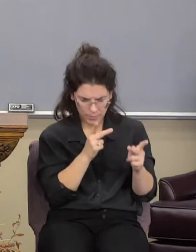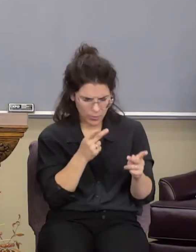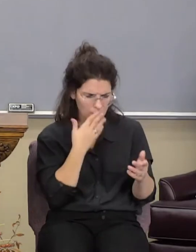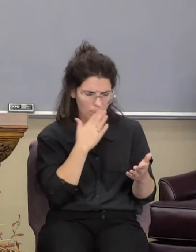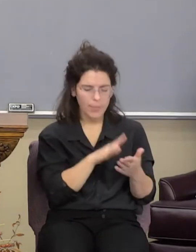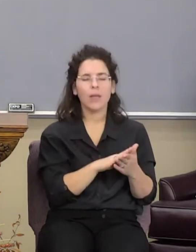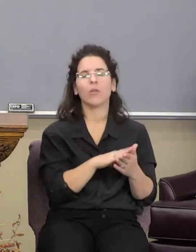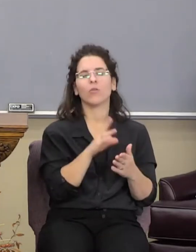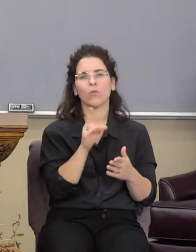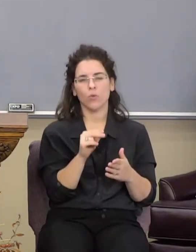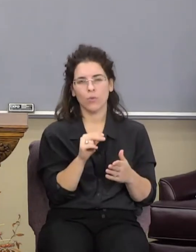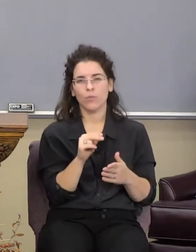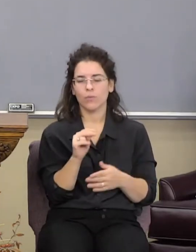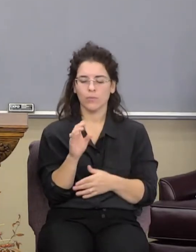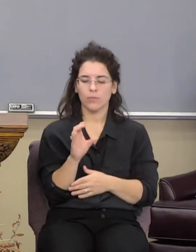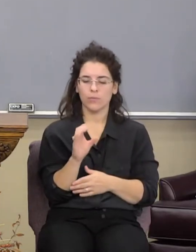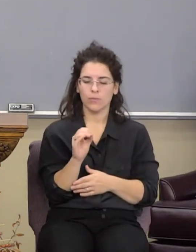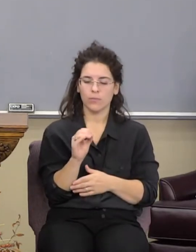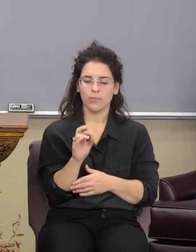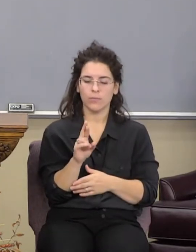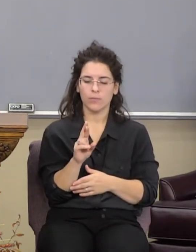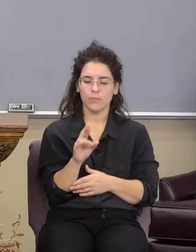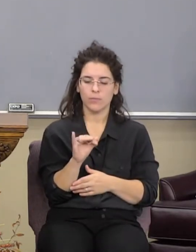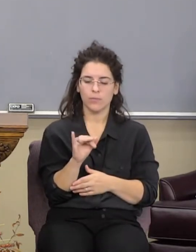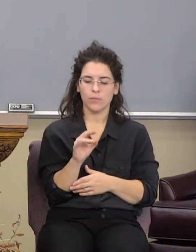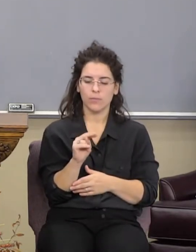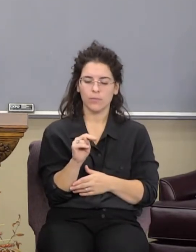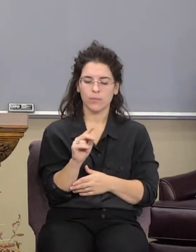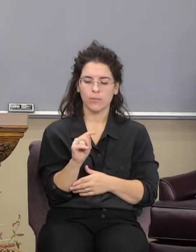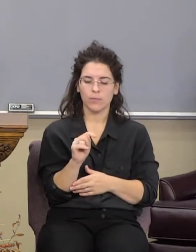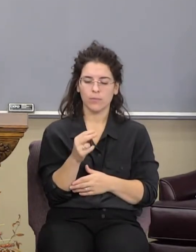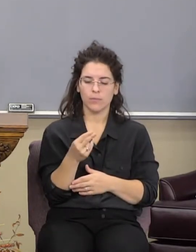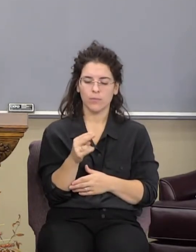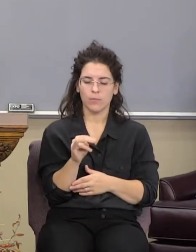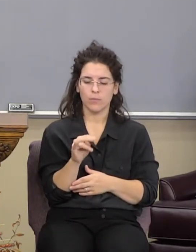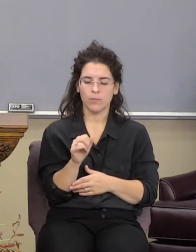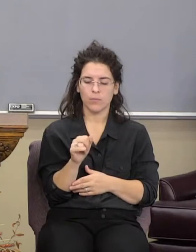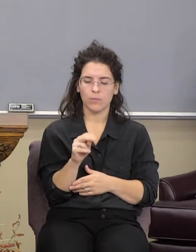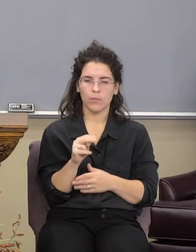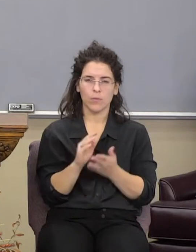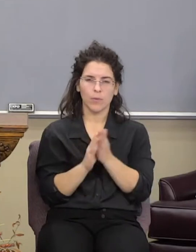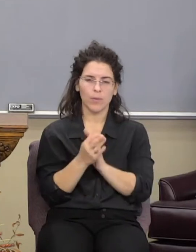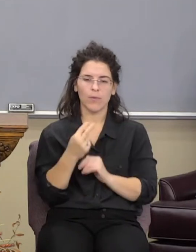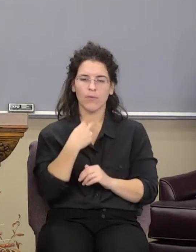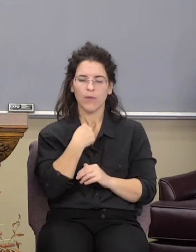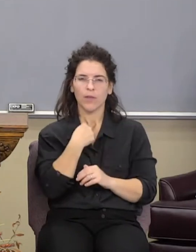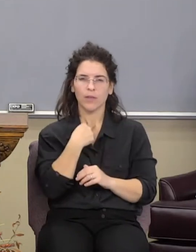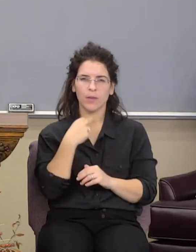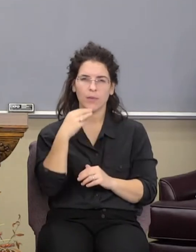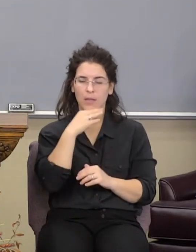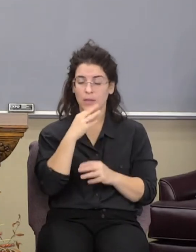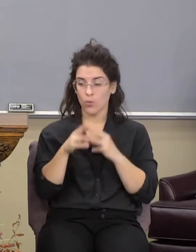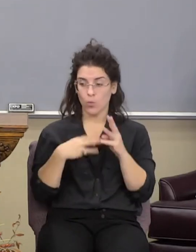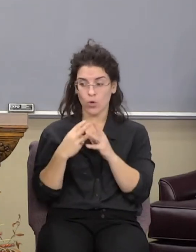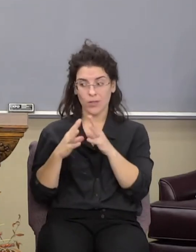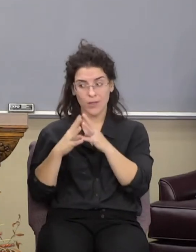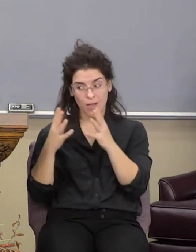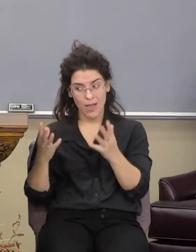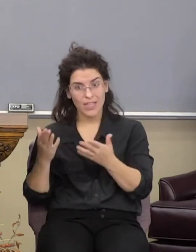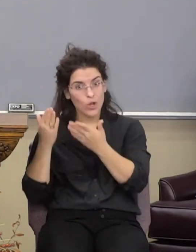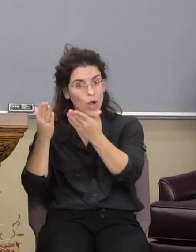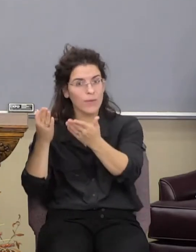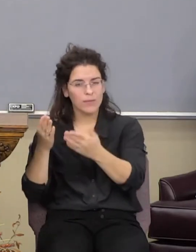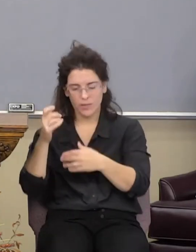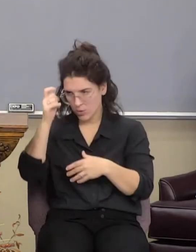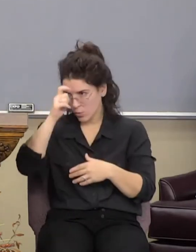No, you see, the Corinthians, they were falling victim to the lie that, you know, the world has a whole lot to offer. You know, the